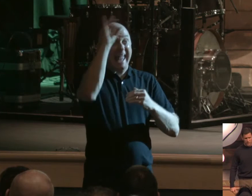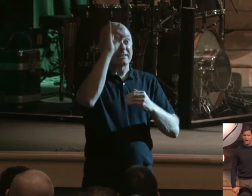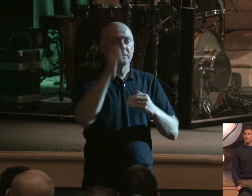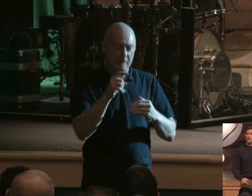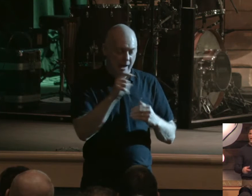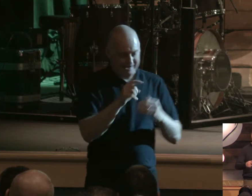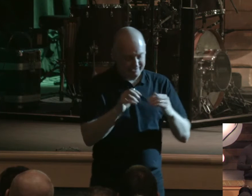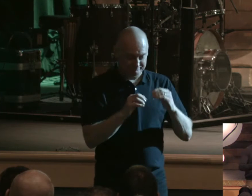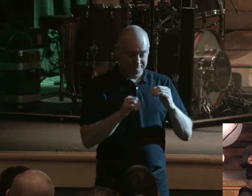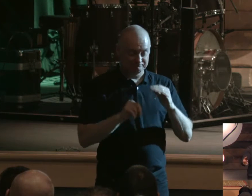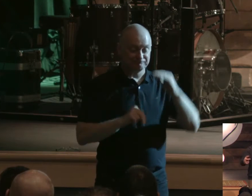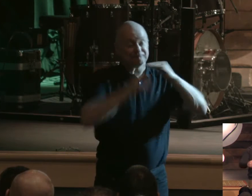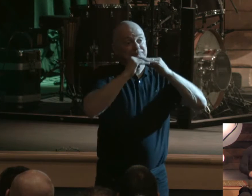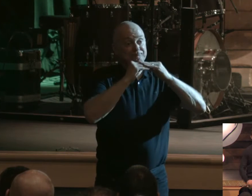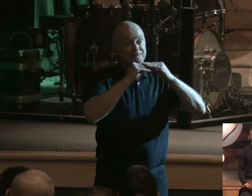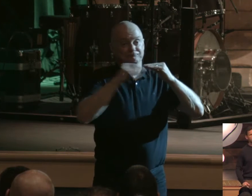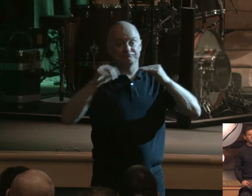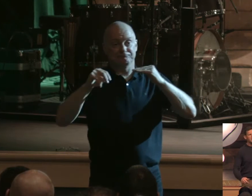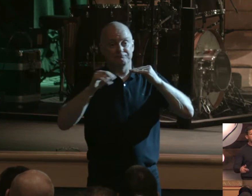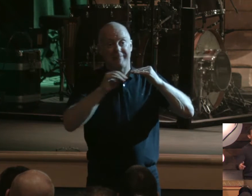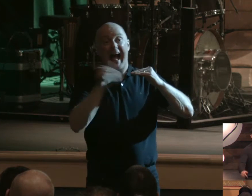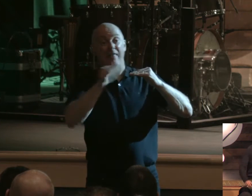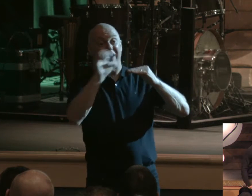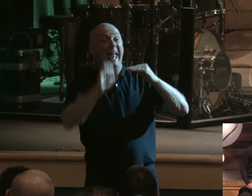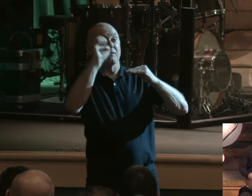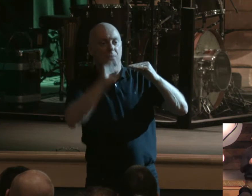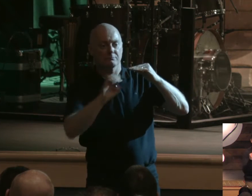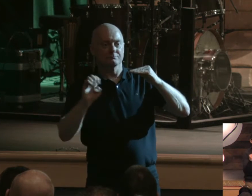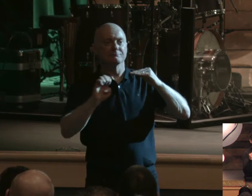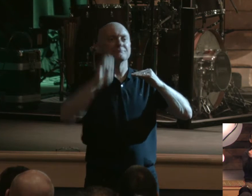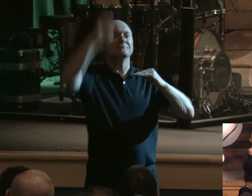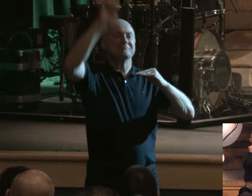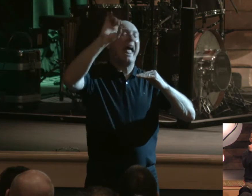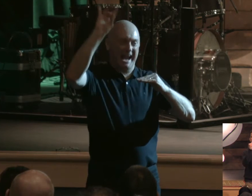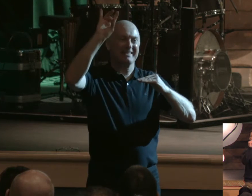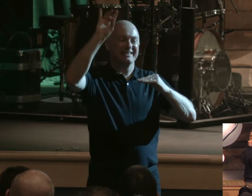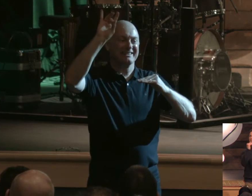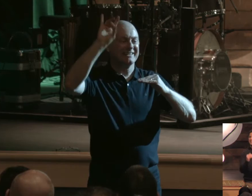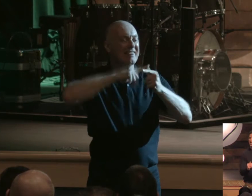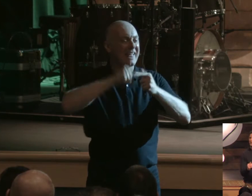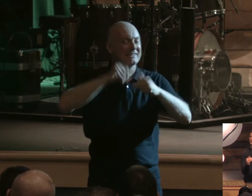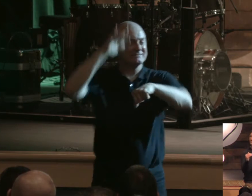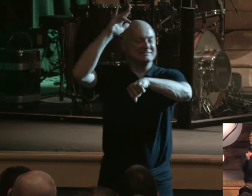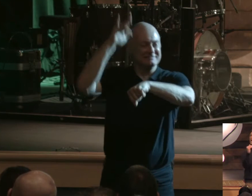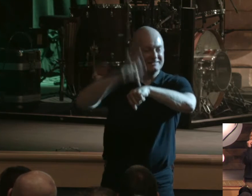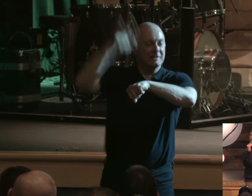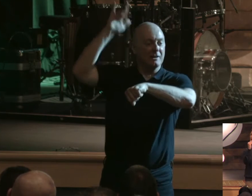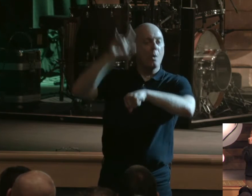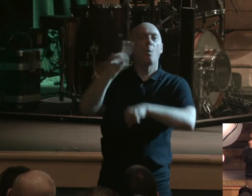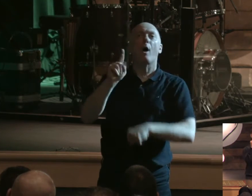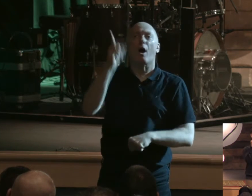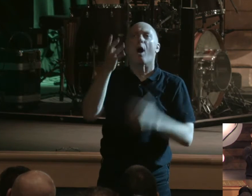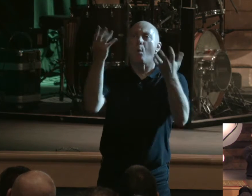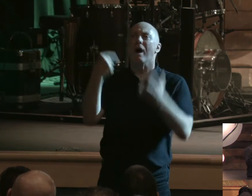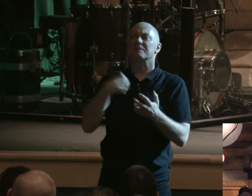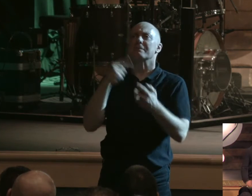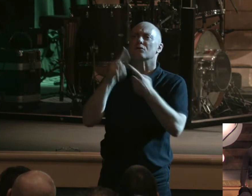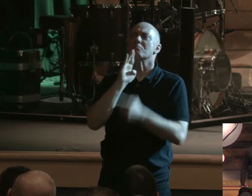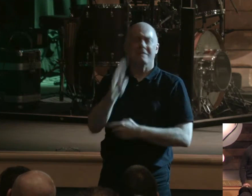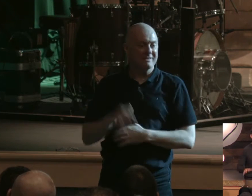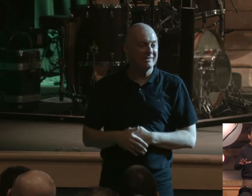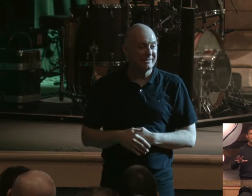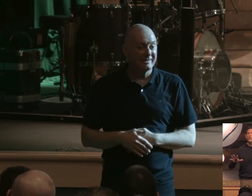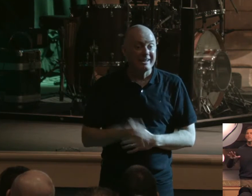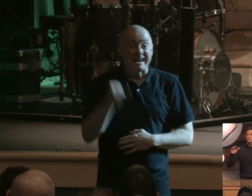get out of that elevator, I find the one that goes to the 8th, I get in, and then I can reach my potential of where God wants me to